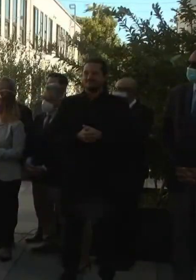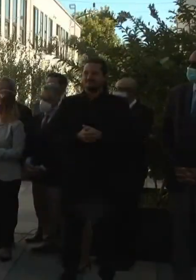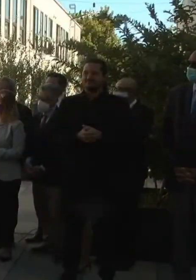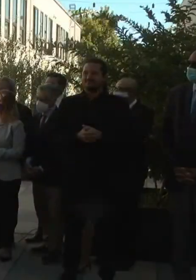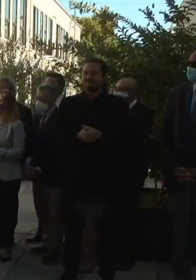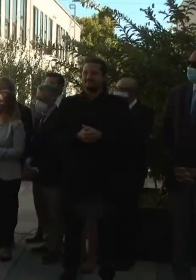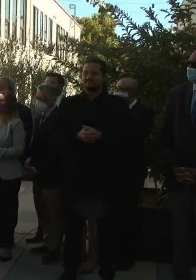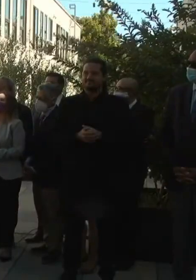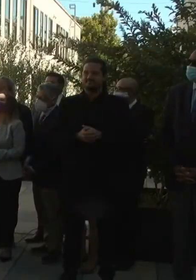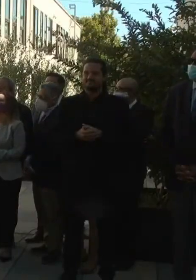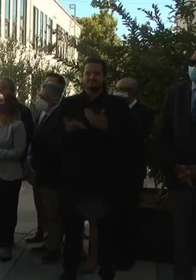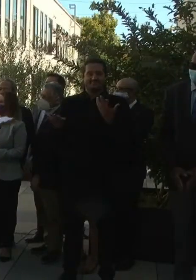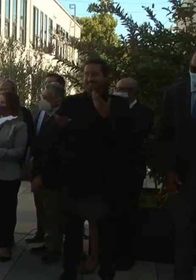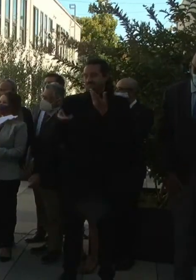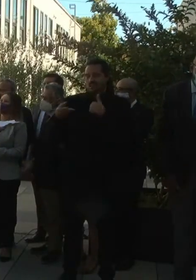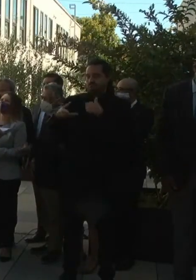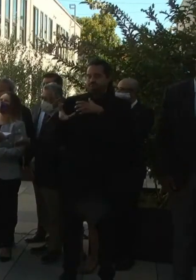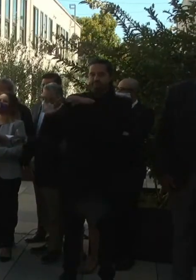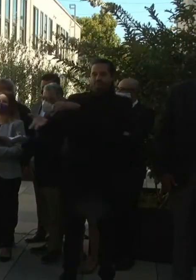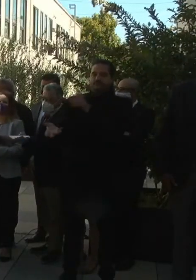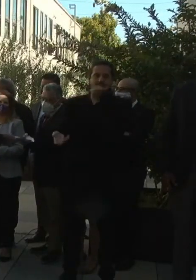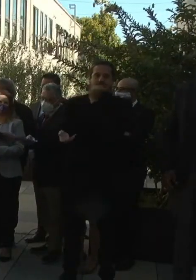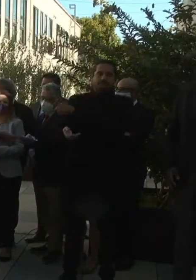figure out which is yours.